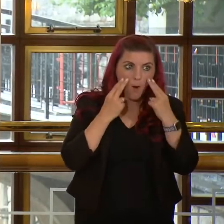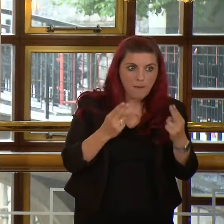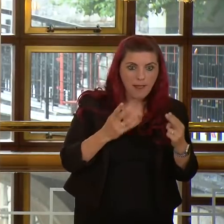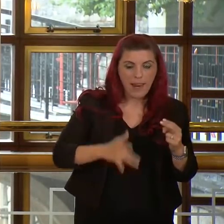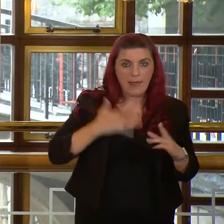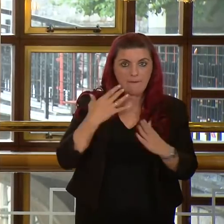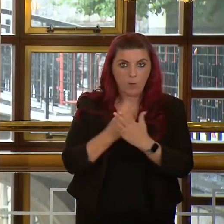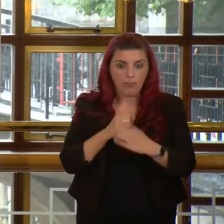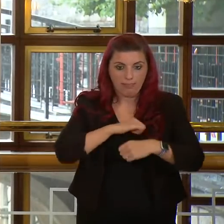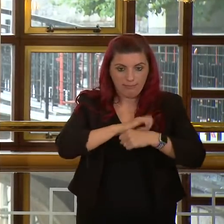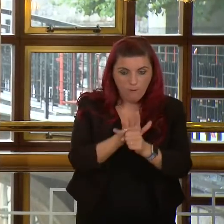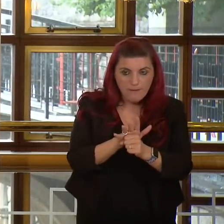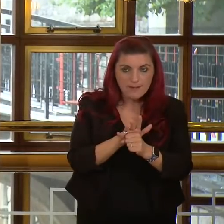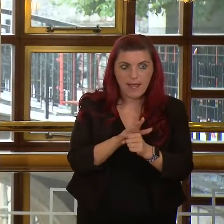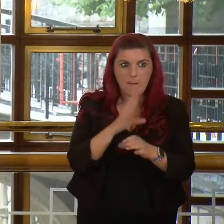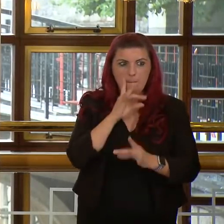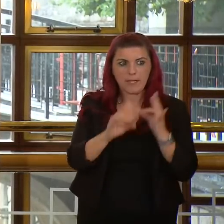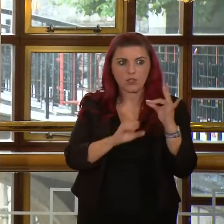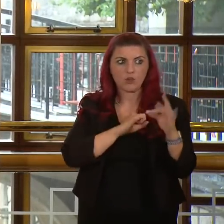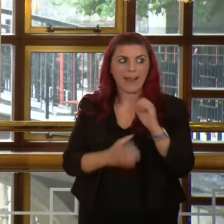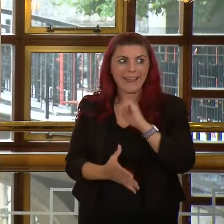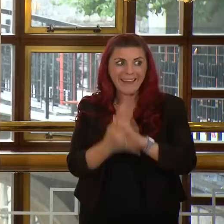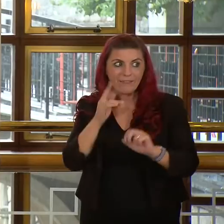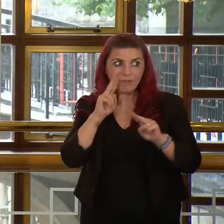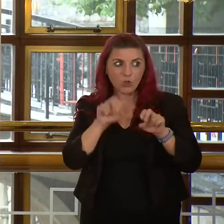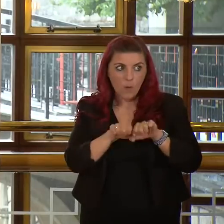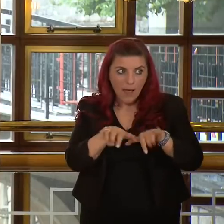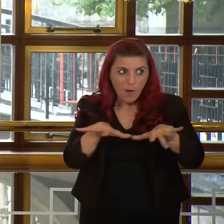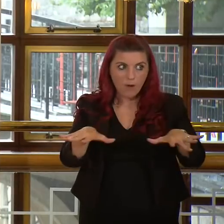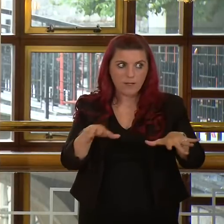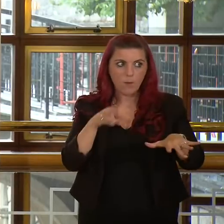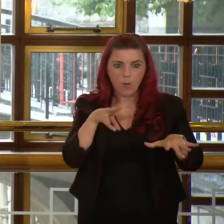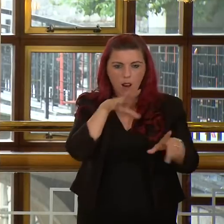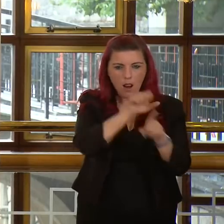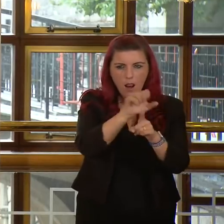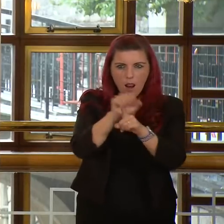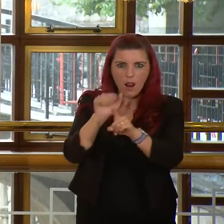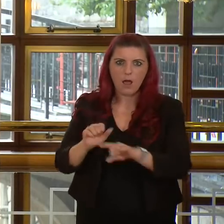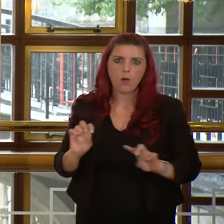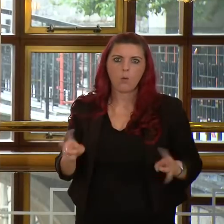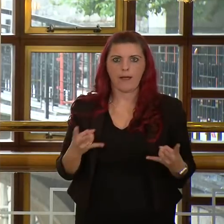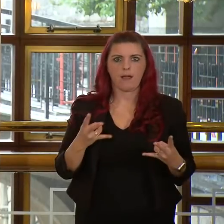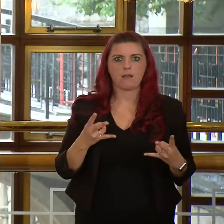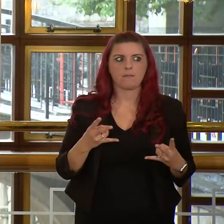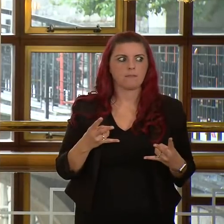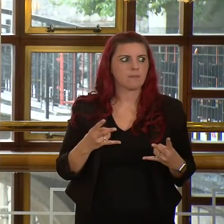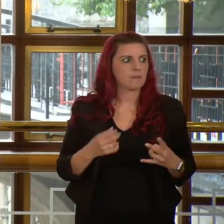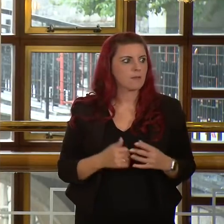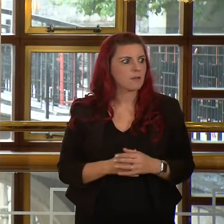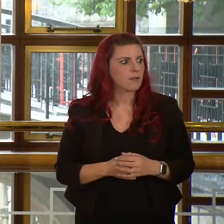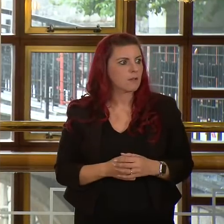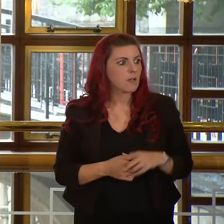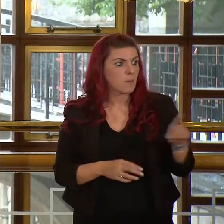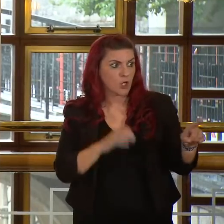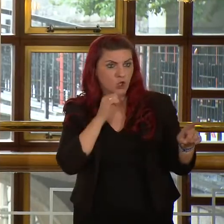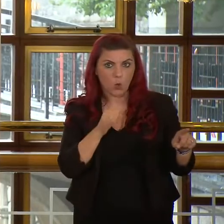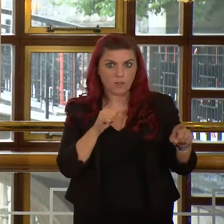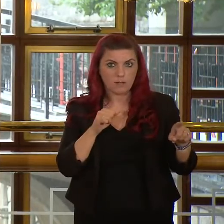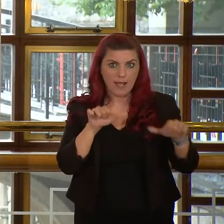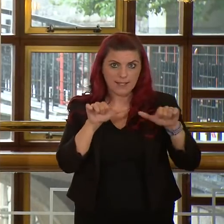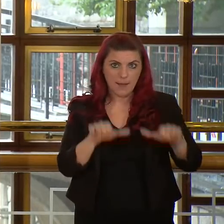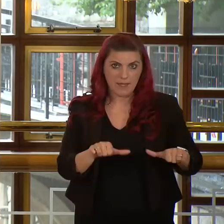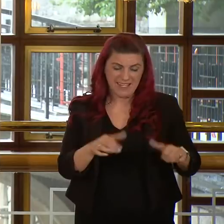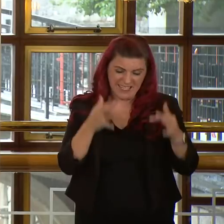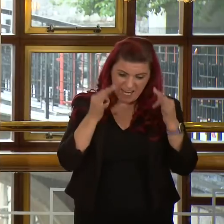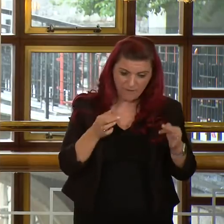making sure that if there are new outbreaks, that we pick them up quickly and suppress them quickly. So you don't accept that it's inevitable that we'll